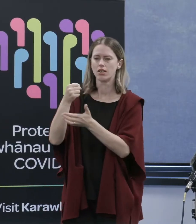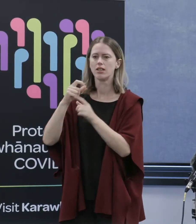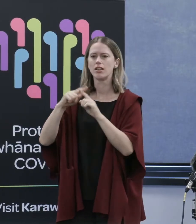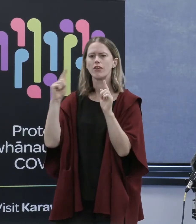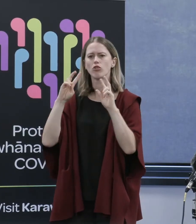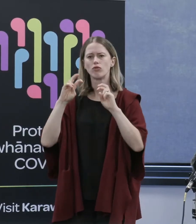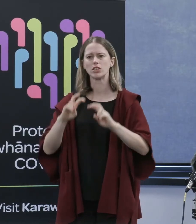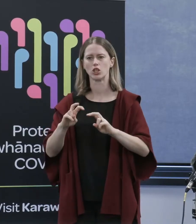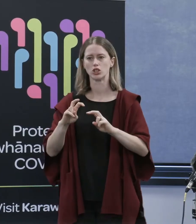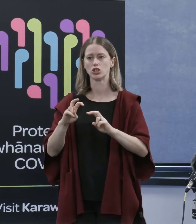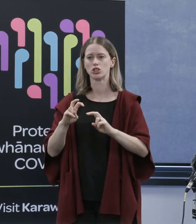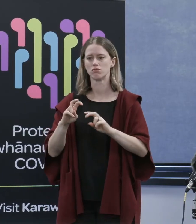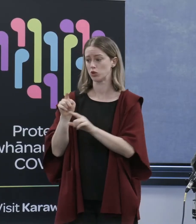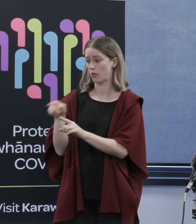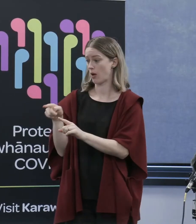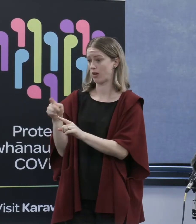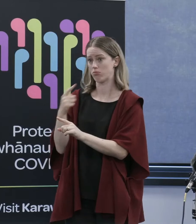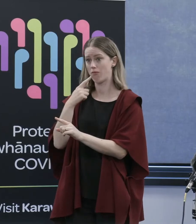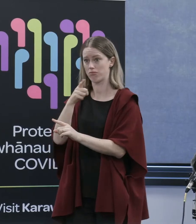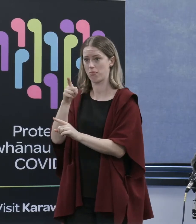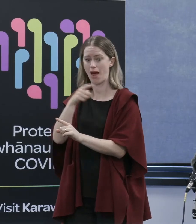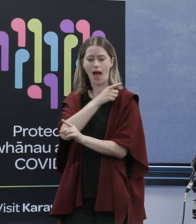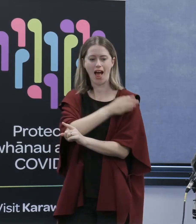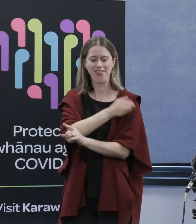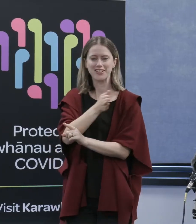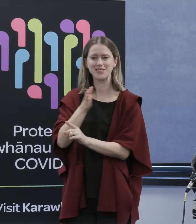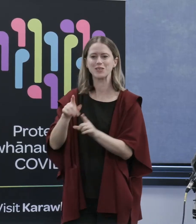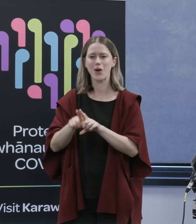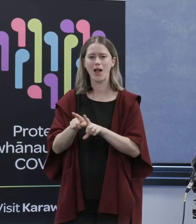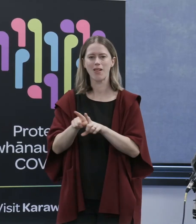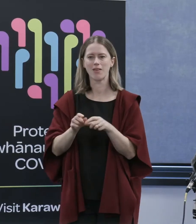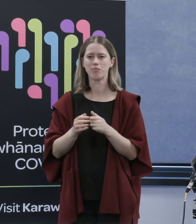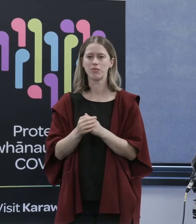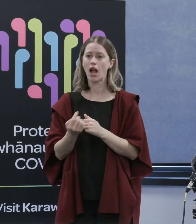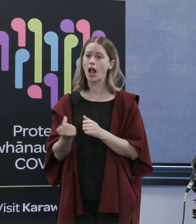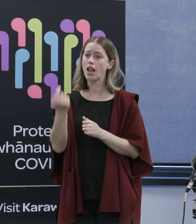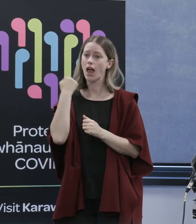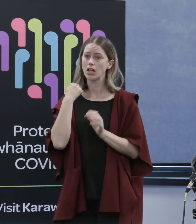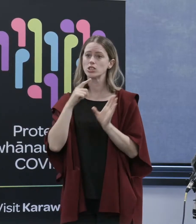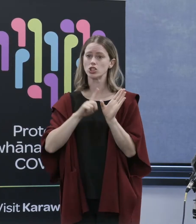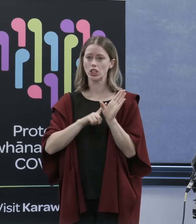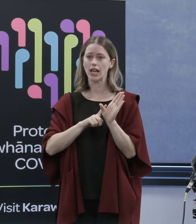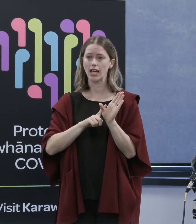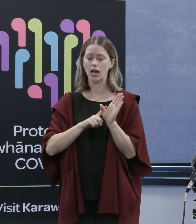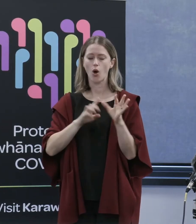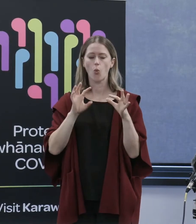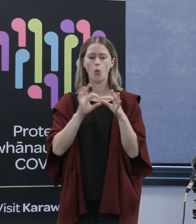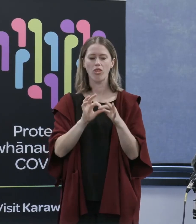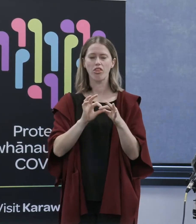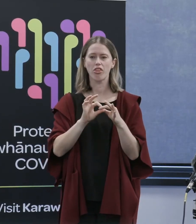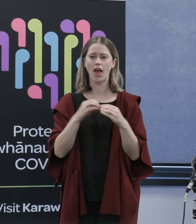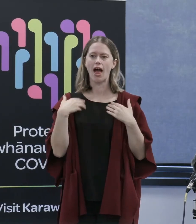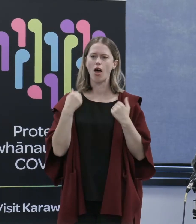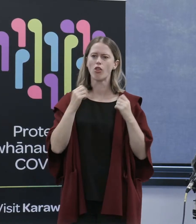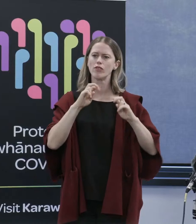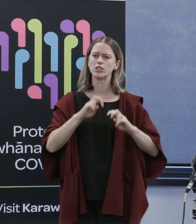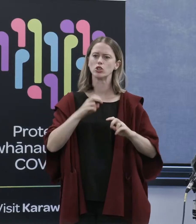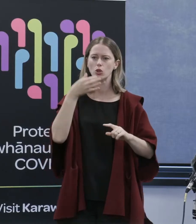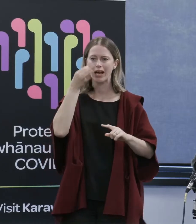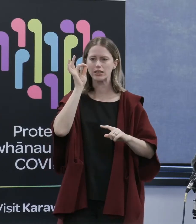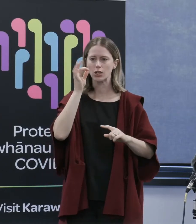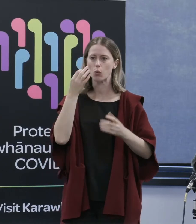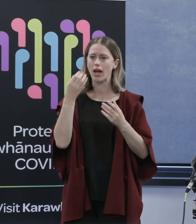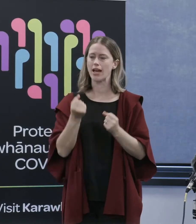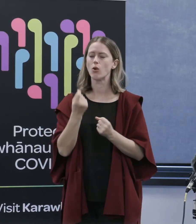well as the one I've just discussed. Last year, in partnership with the Health Research Council, we made available a